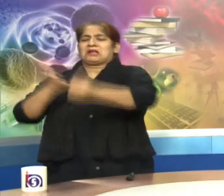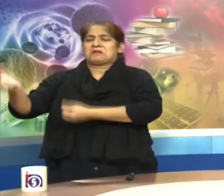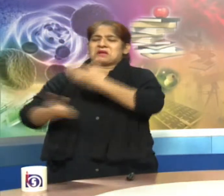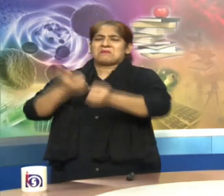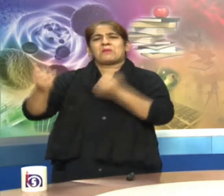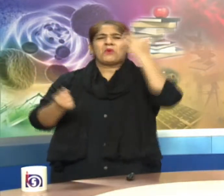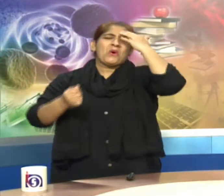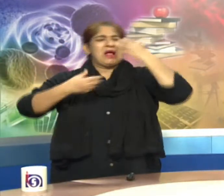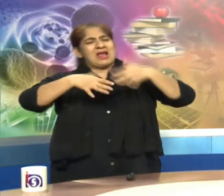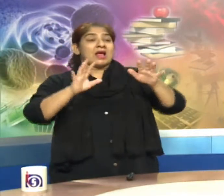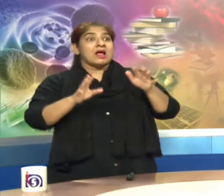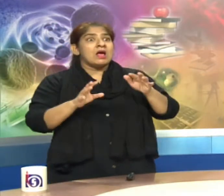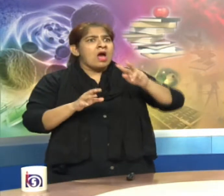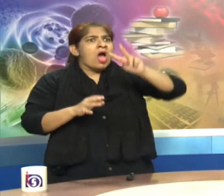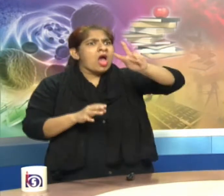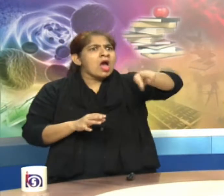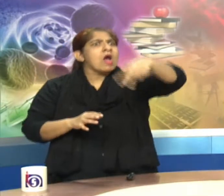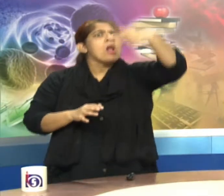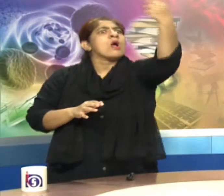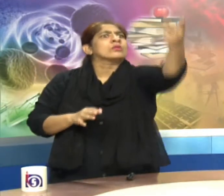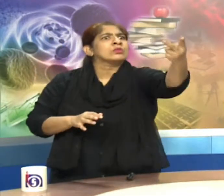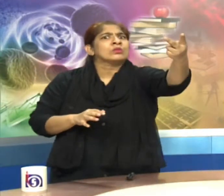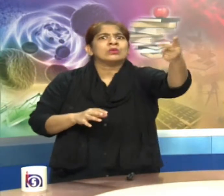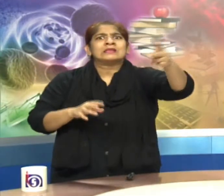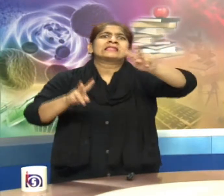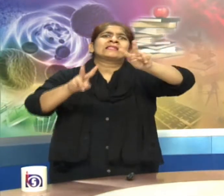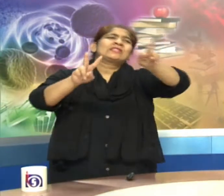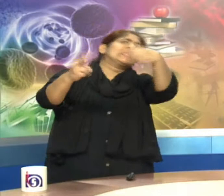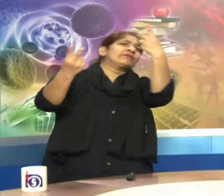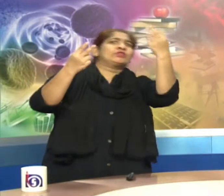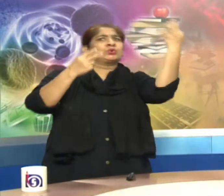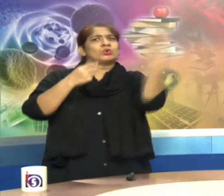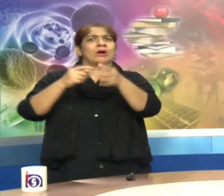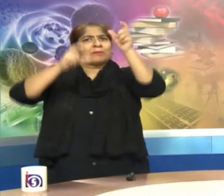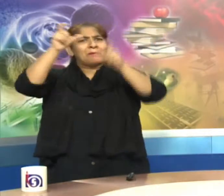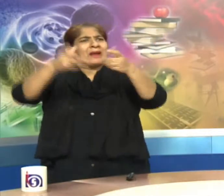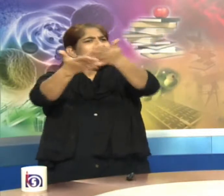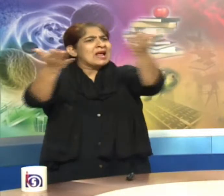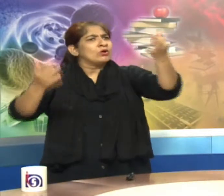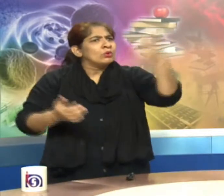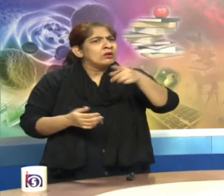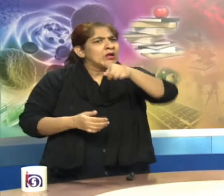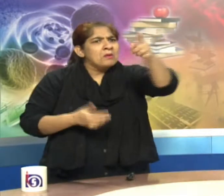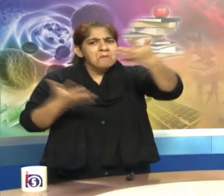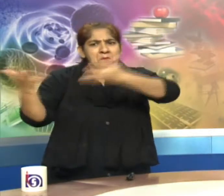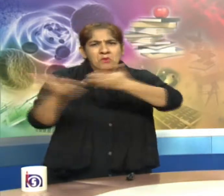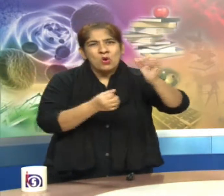because every time when they discuss and they guide and help people,